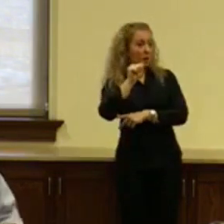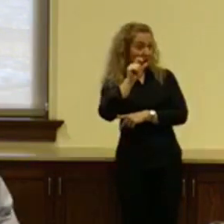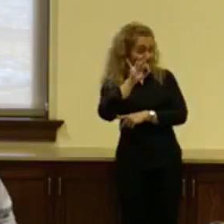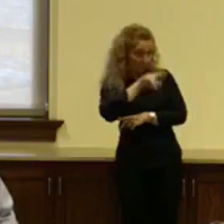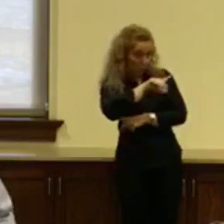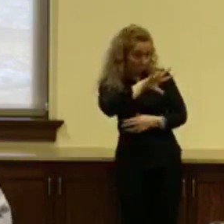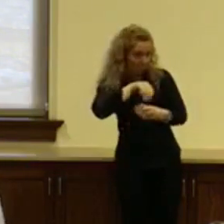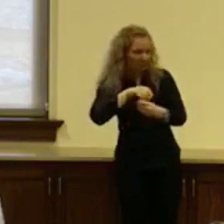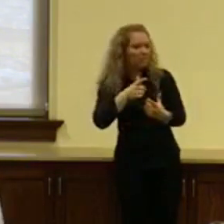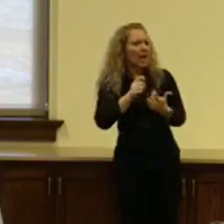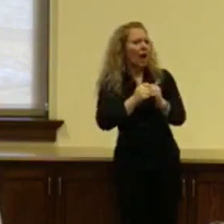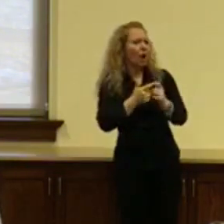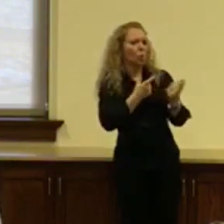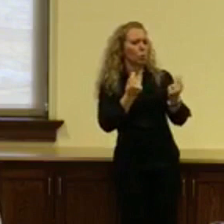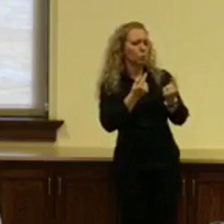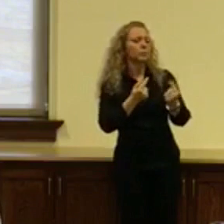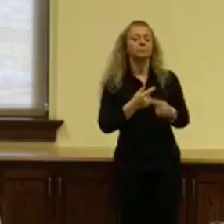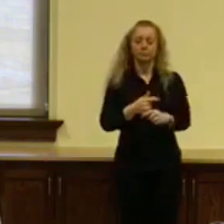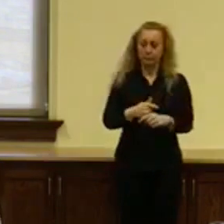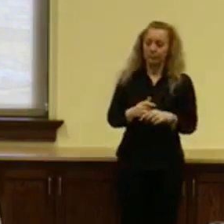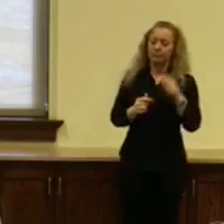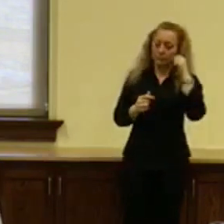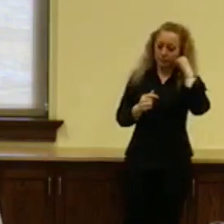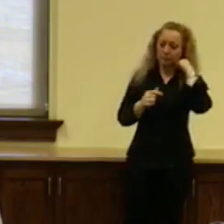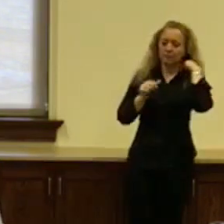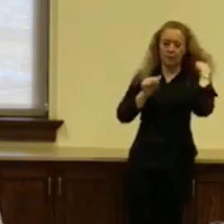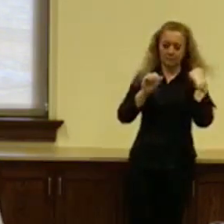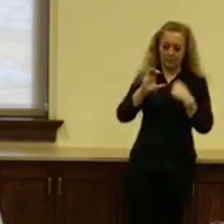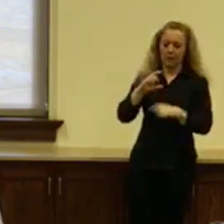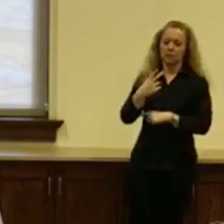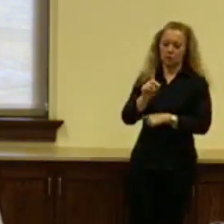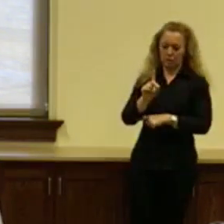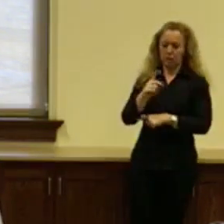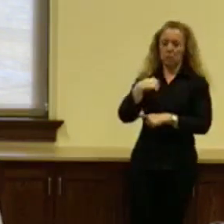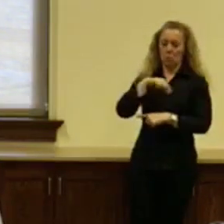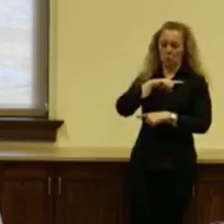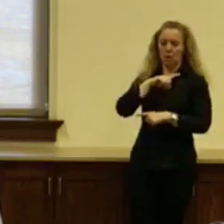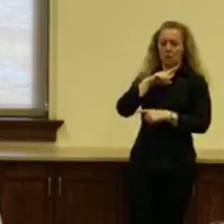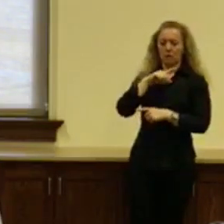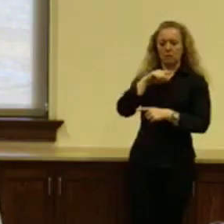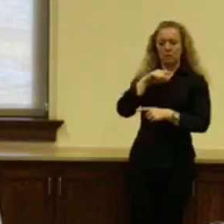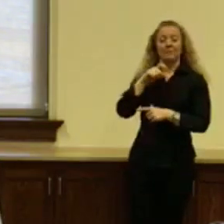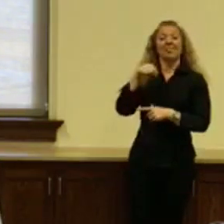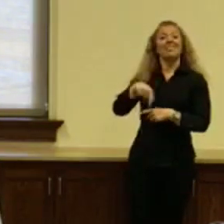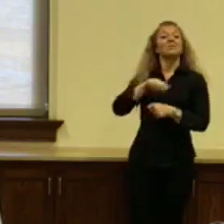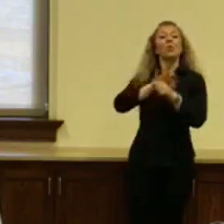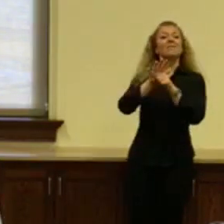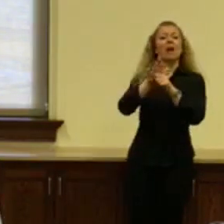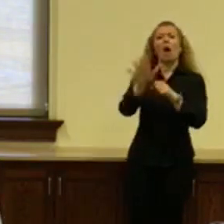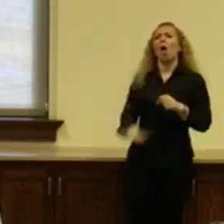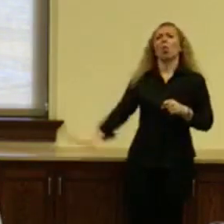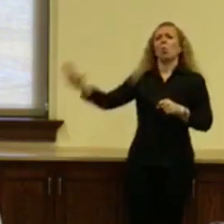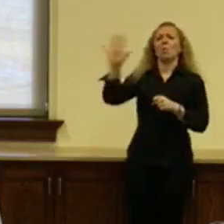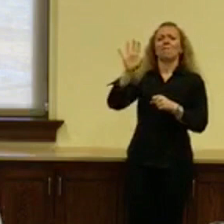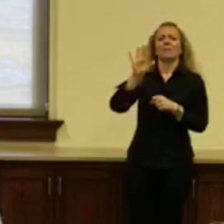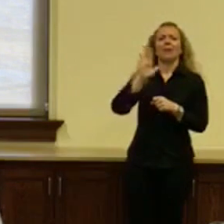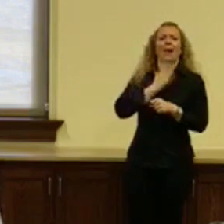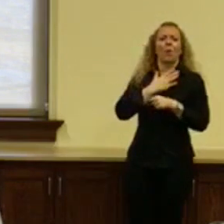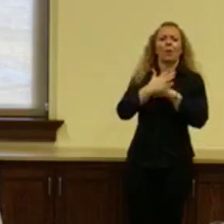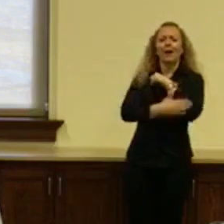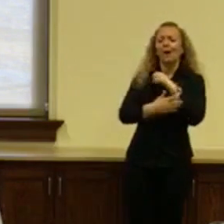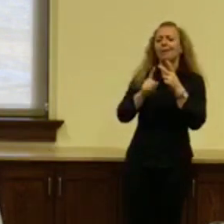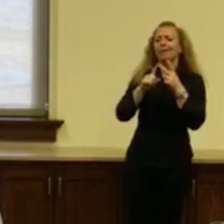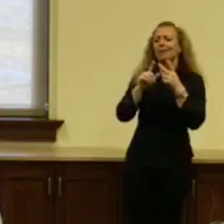So the health department, this is an issue across our region, across the country. People who live in communal